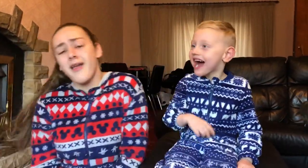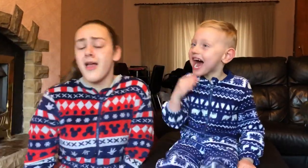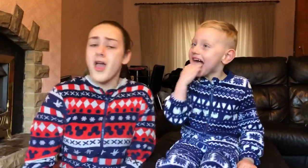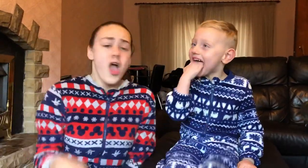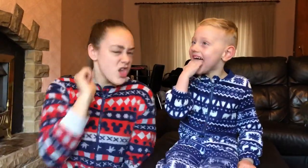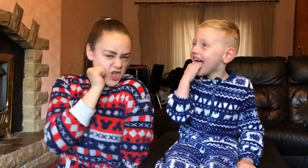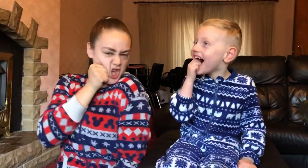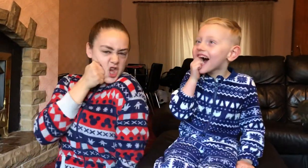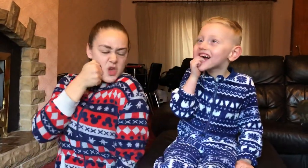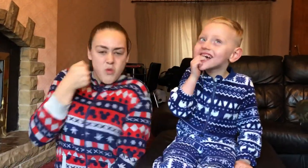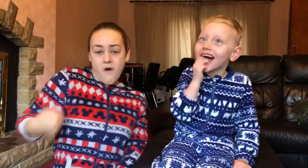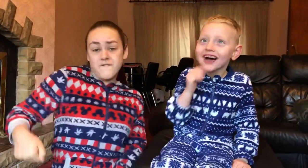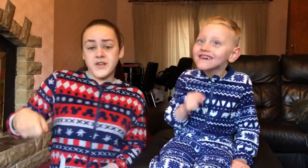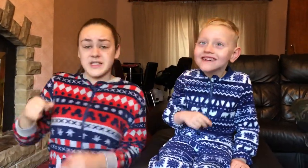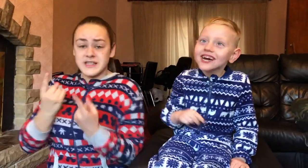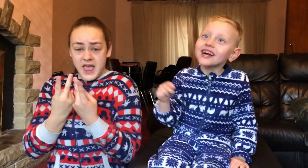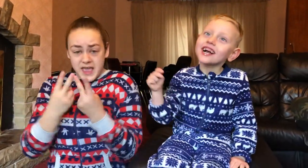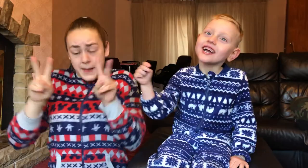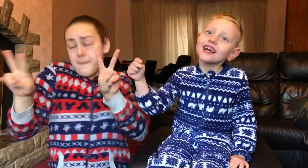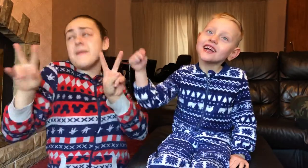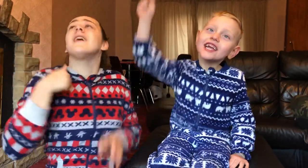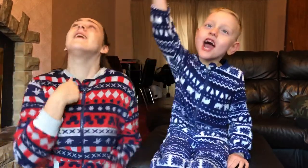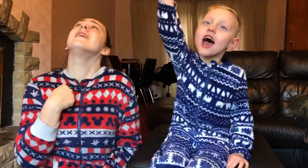She won't forsake me Yeah!